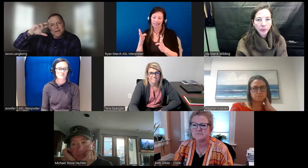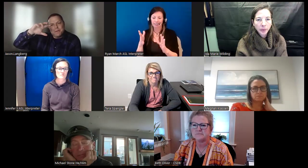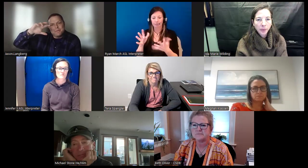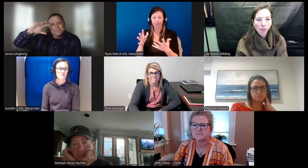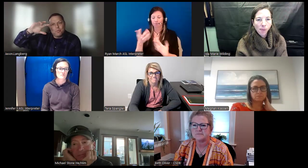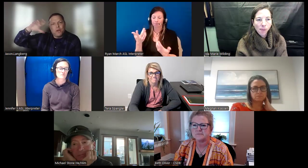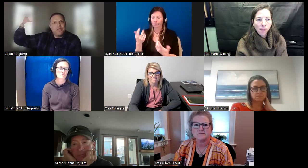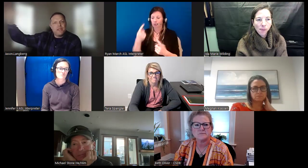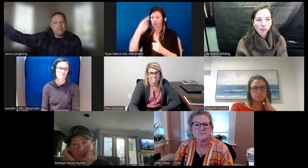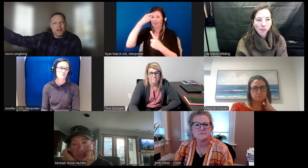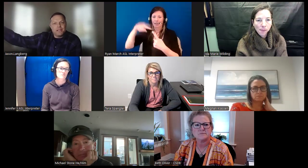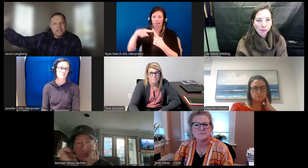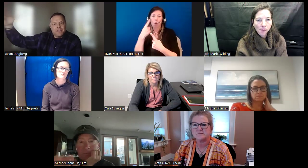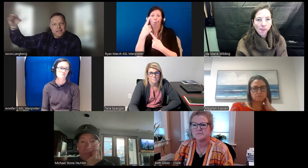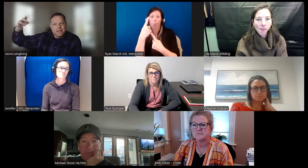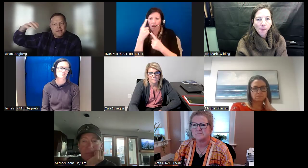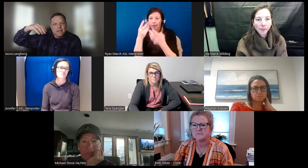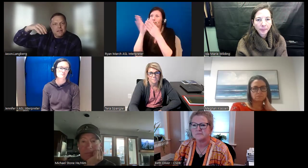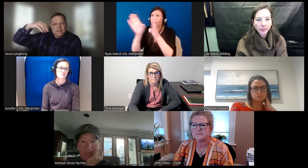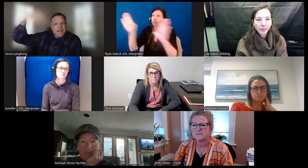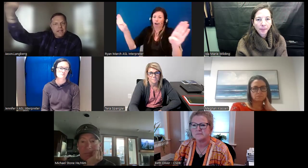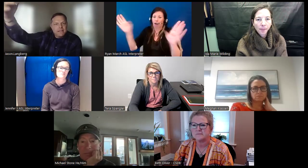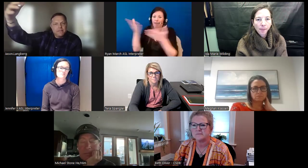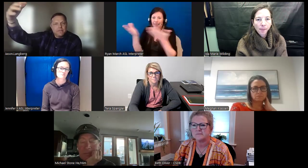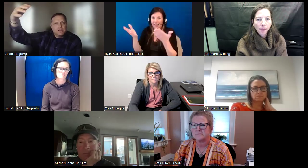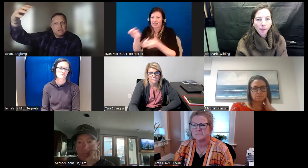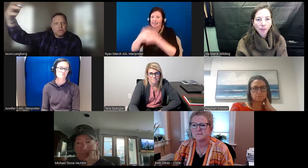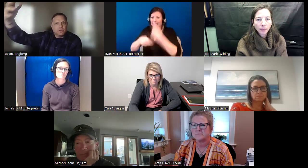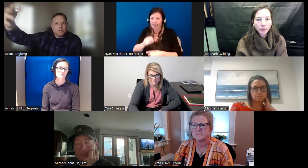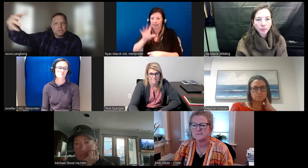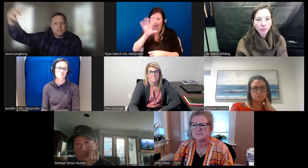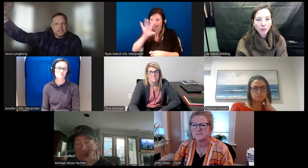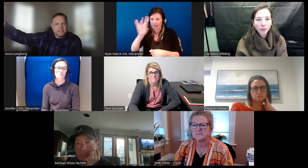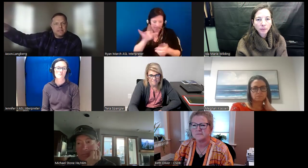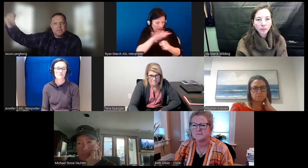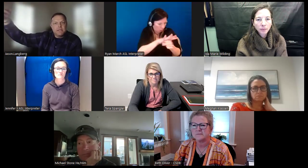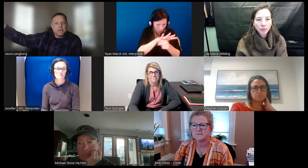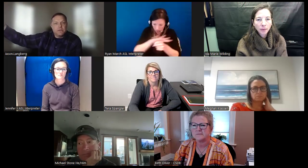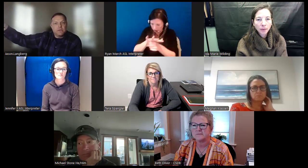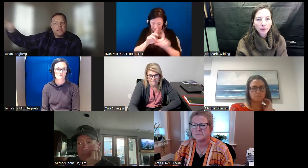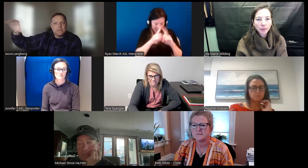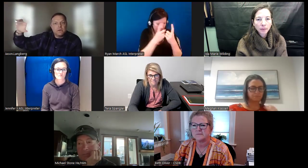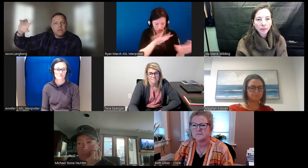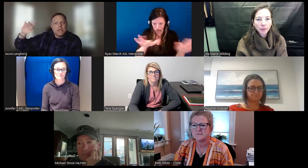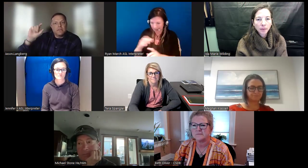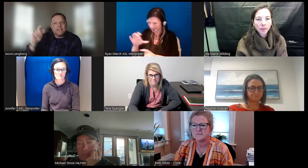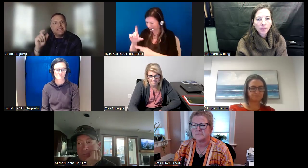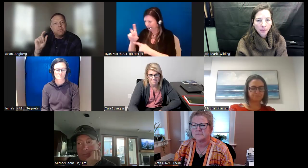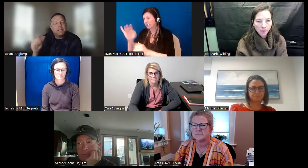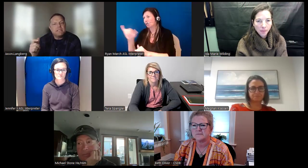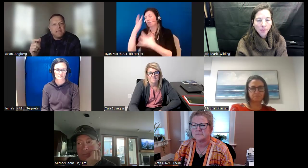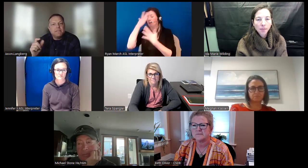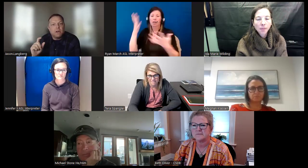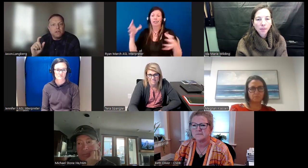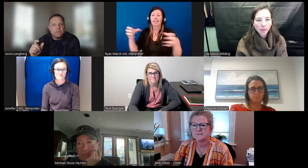think about one thing broadly than 88 different local school districts plus CSDB and others, right? So it's a